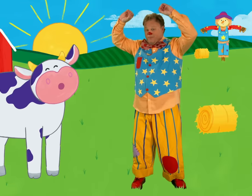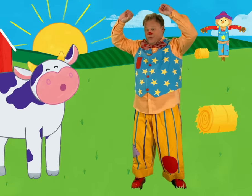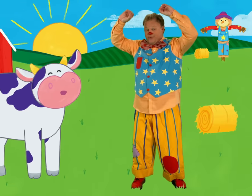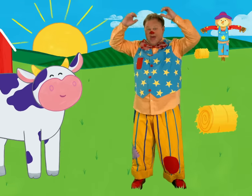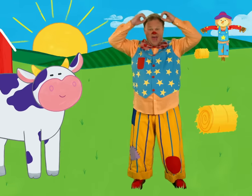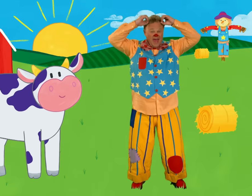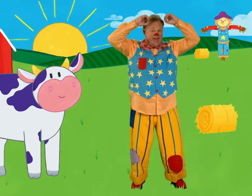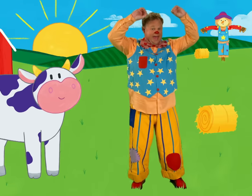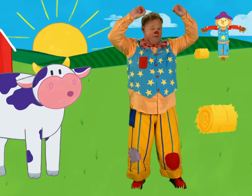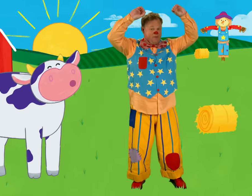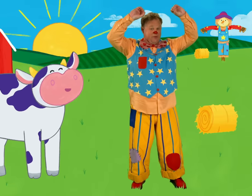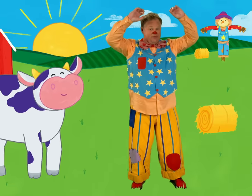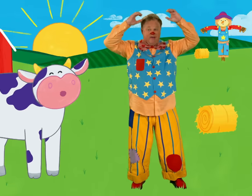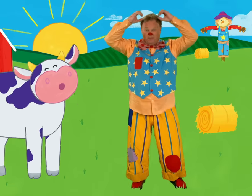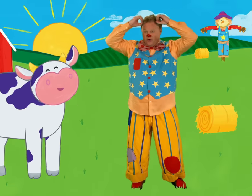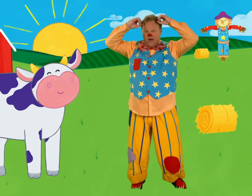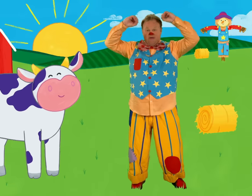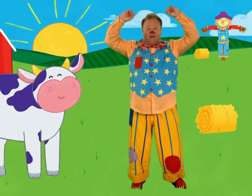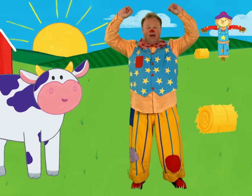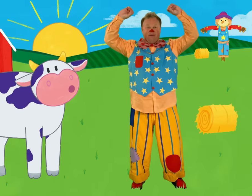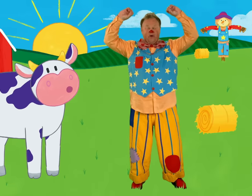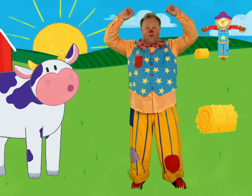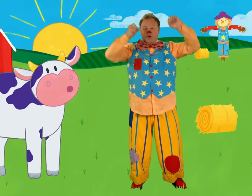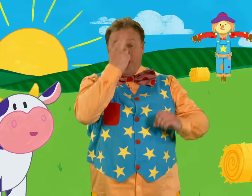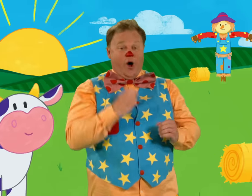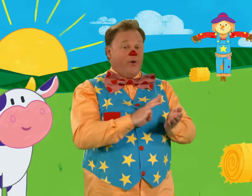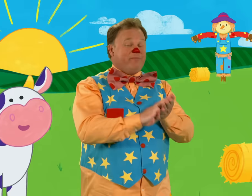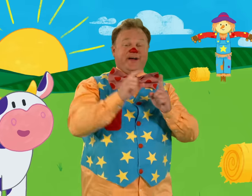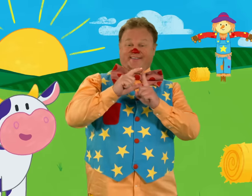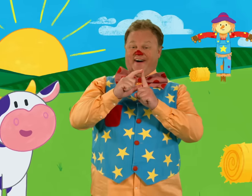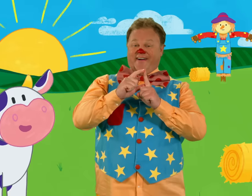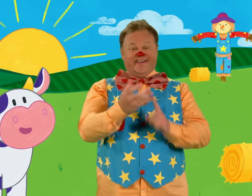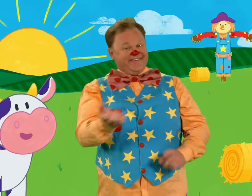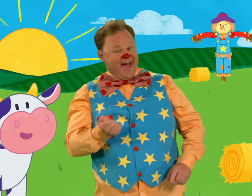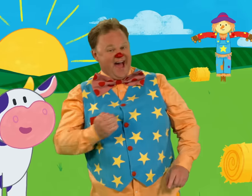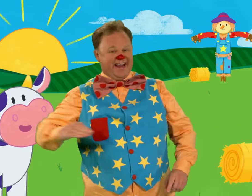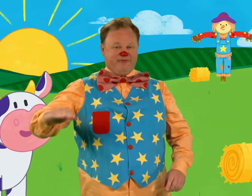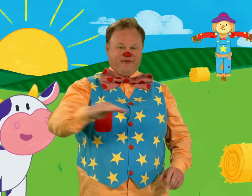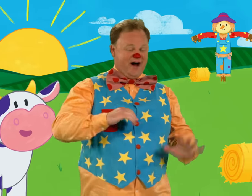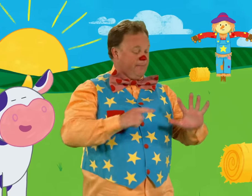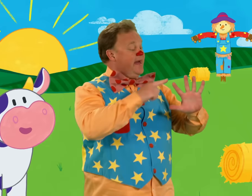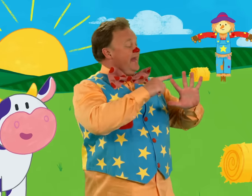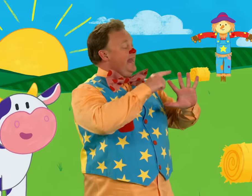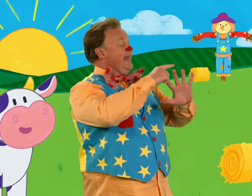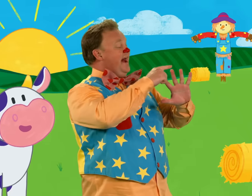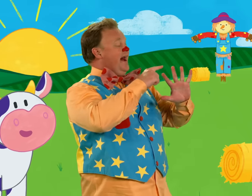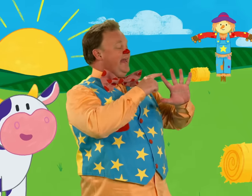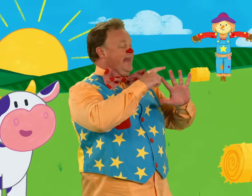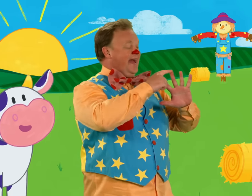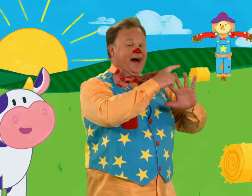moo-moo there, here a moo, there a moo, everywhere a moo-moo. Old MacDonald had a farm,